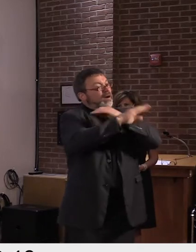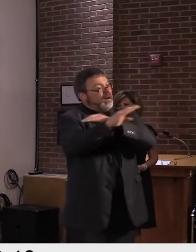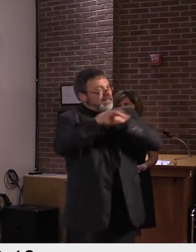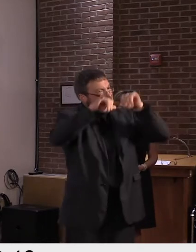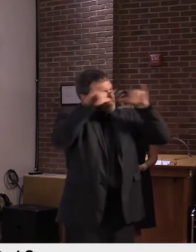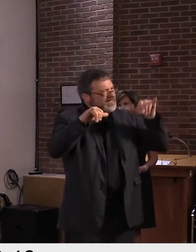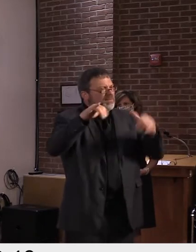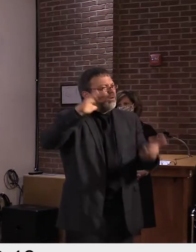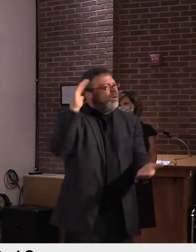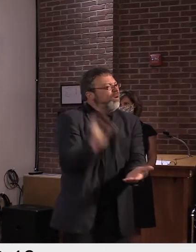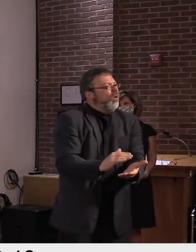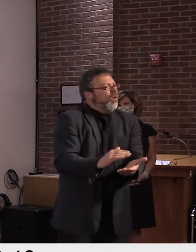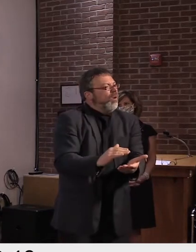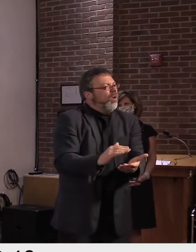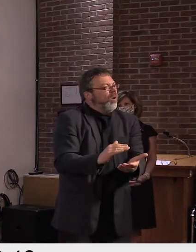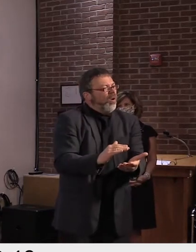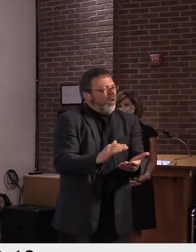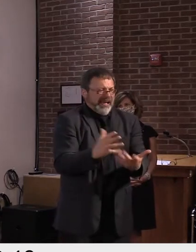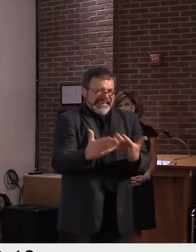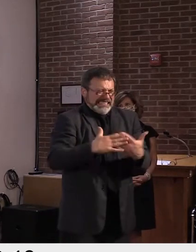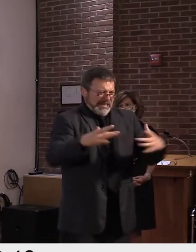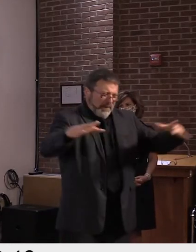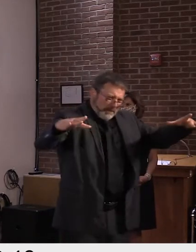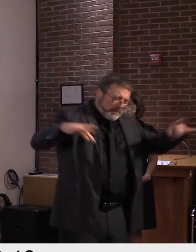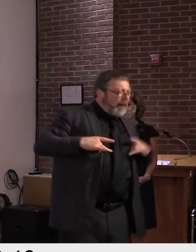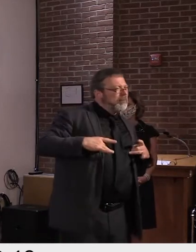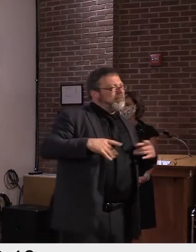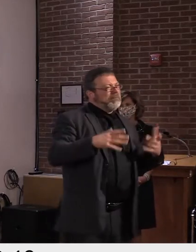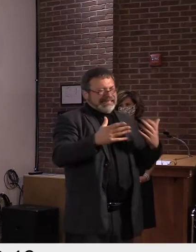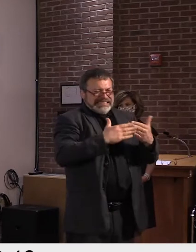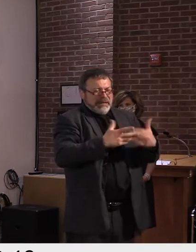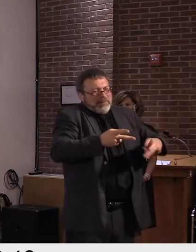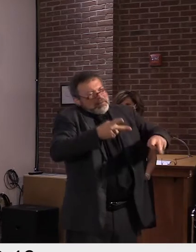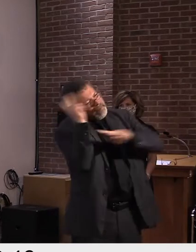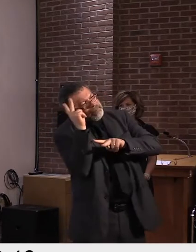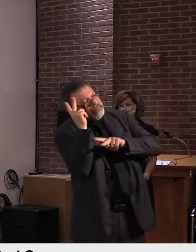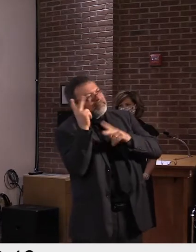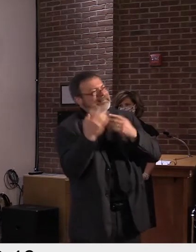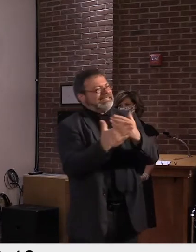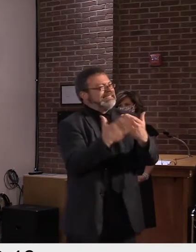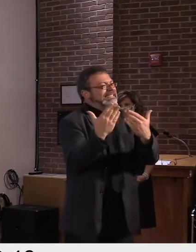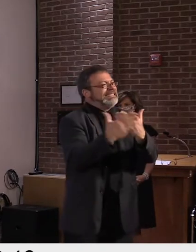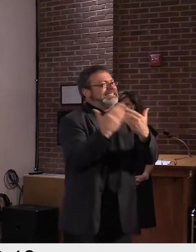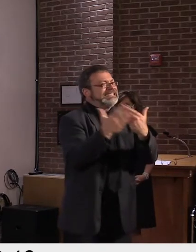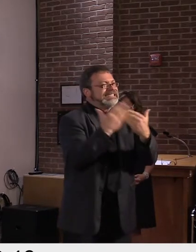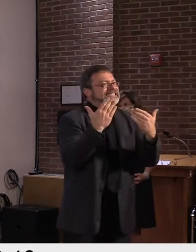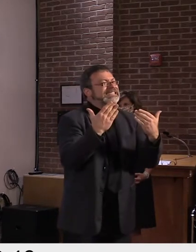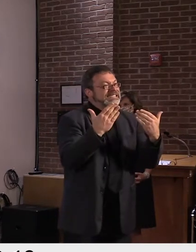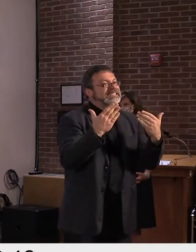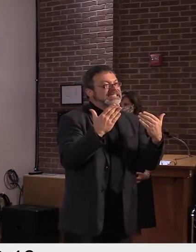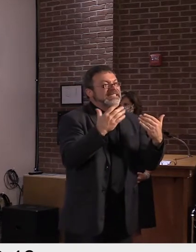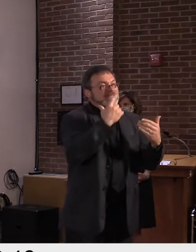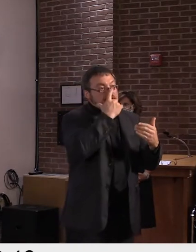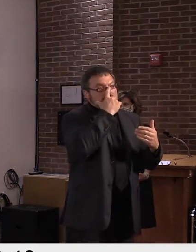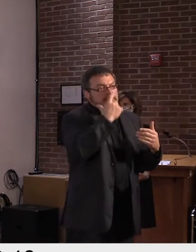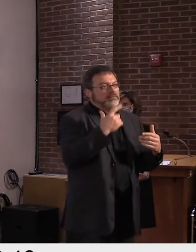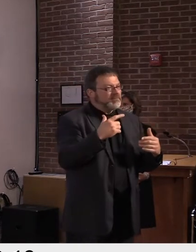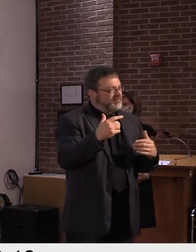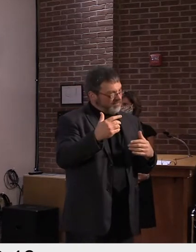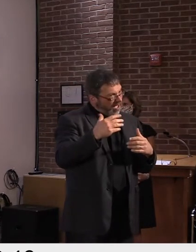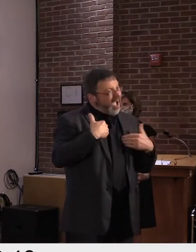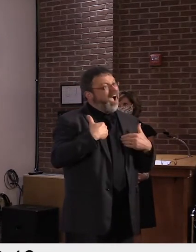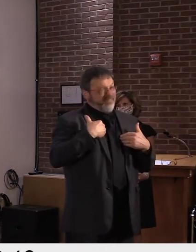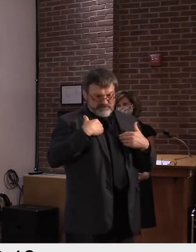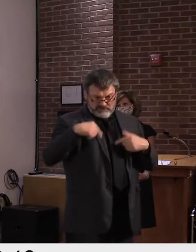125,000 Americans have died in just the past 4 to 5 months. And there are nearly 2.5 million